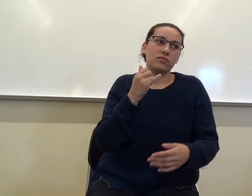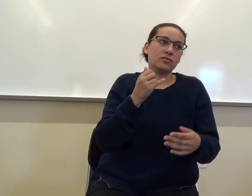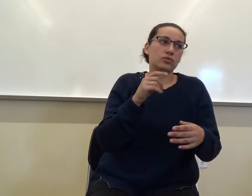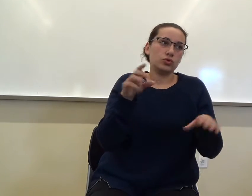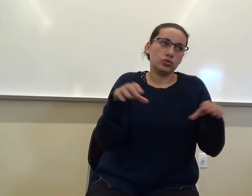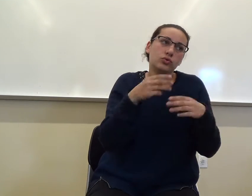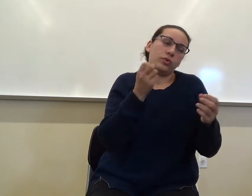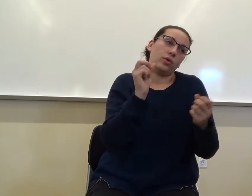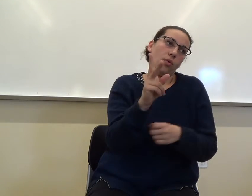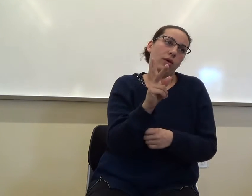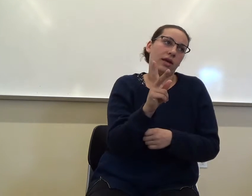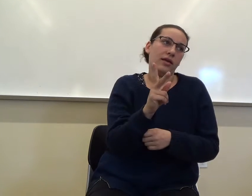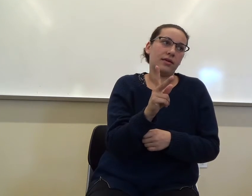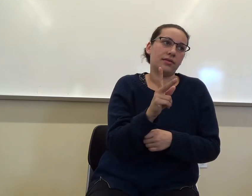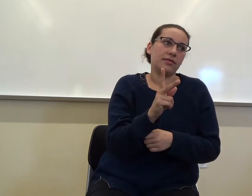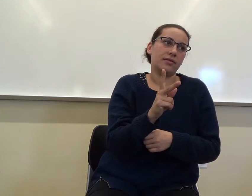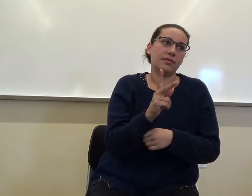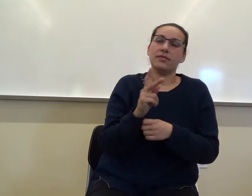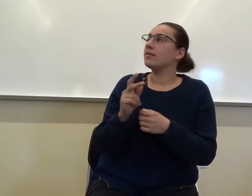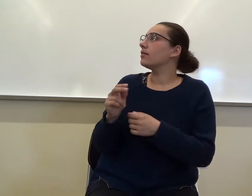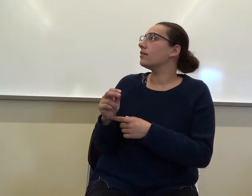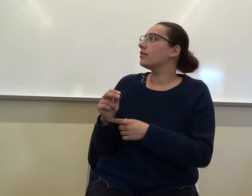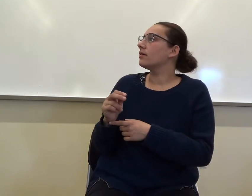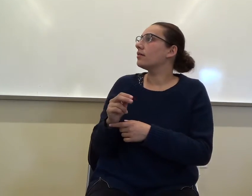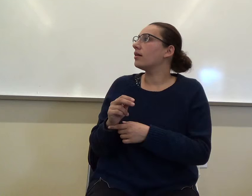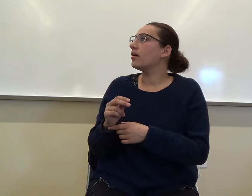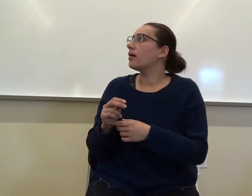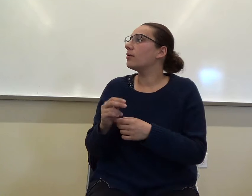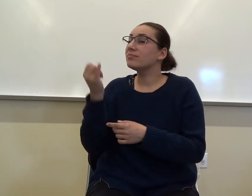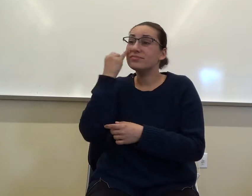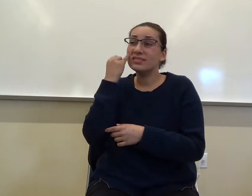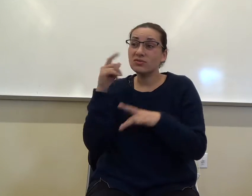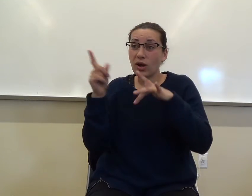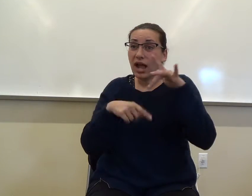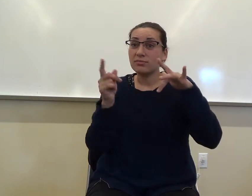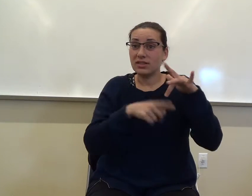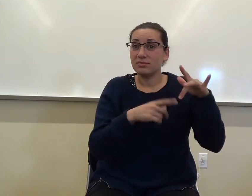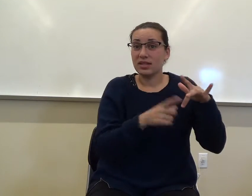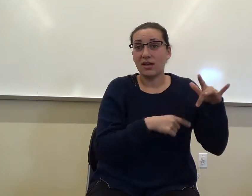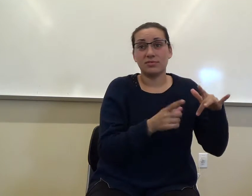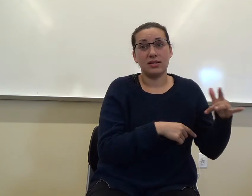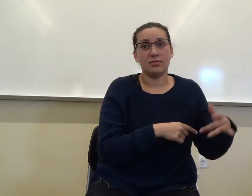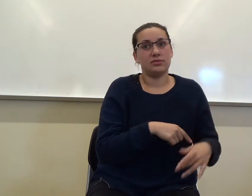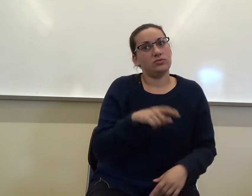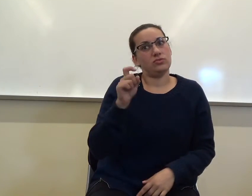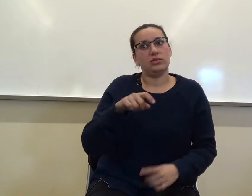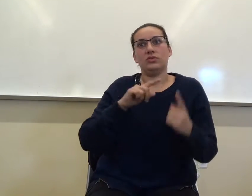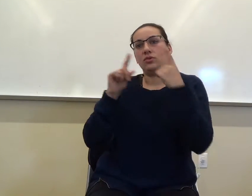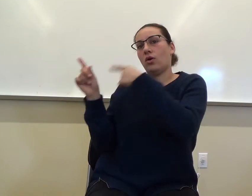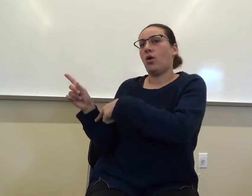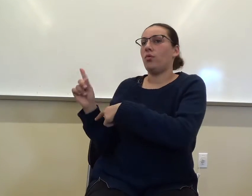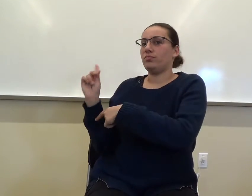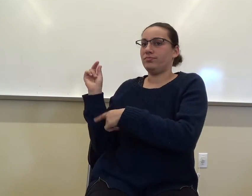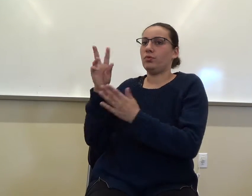check it. And if you are one of those that's saying you haven't been there and you know you have, then go down there and get straightened out with